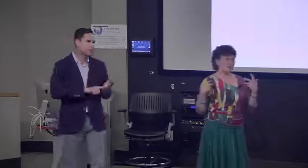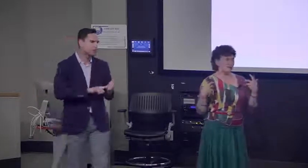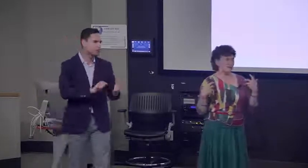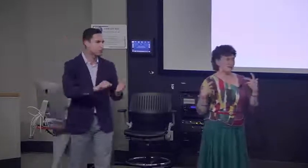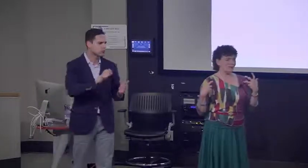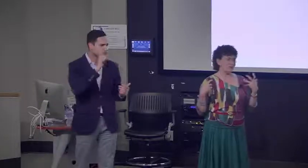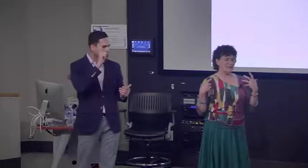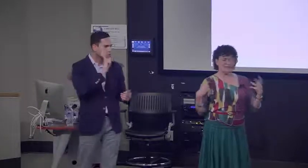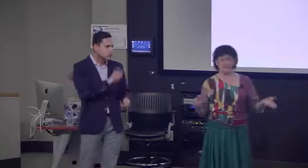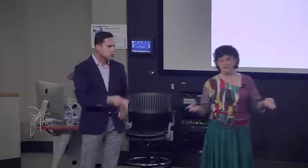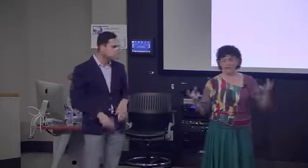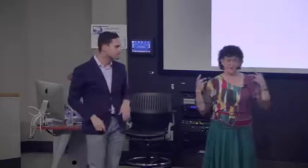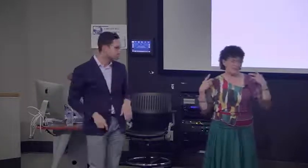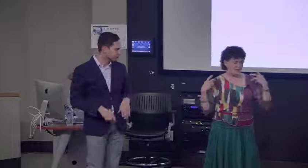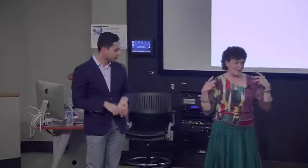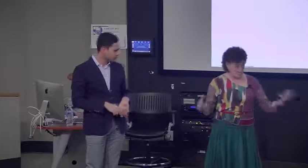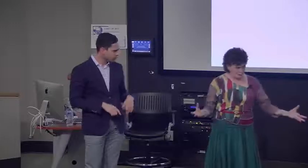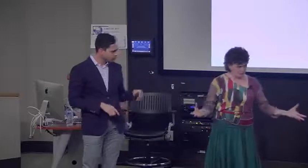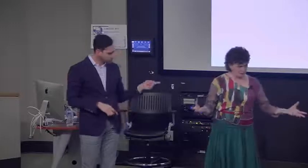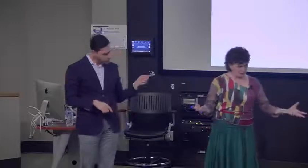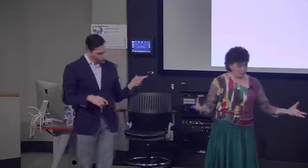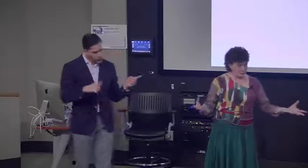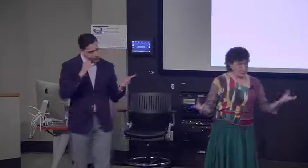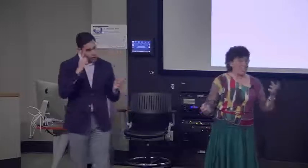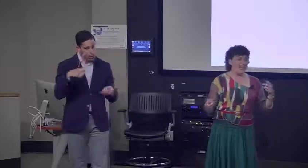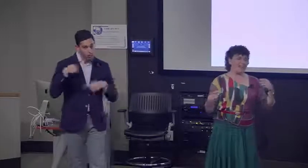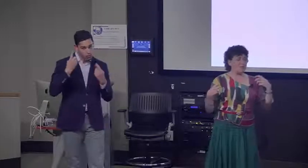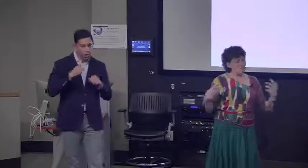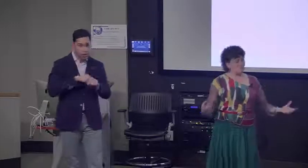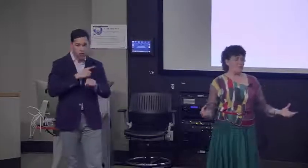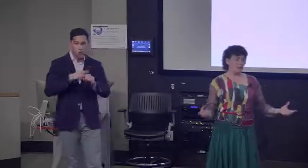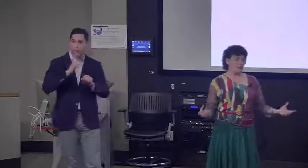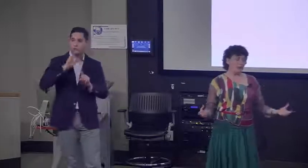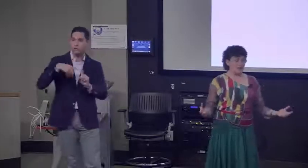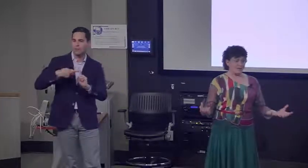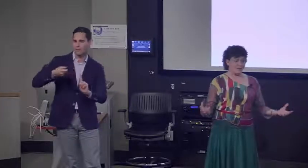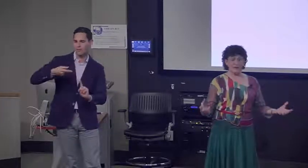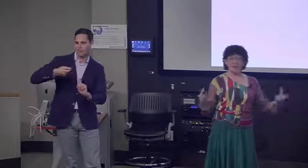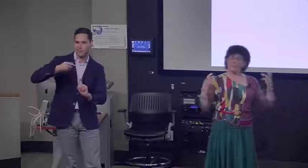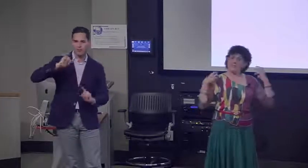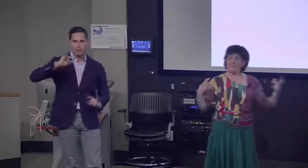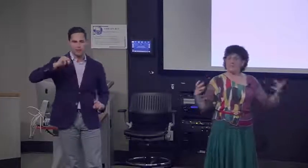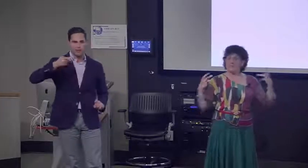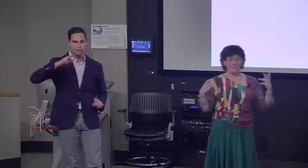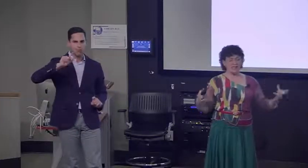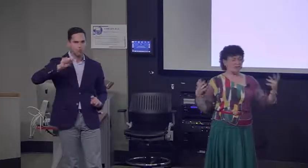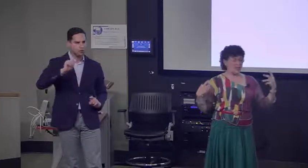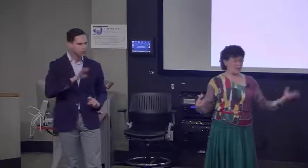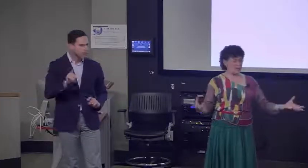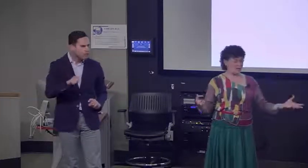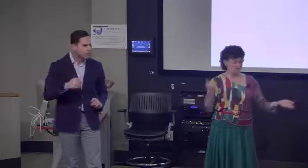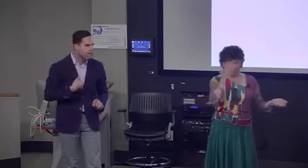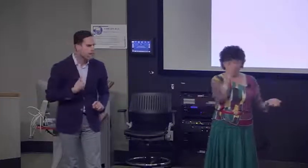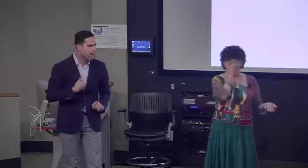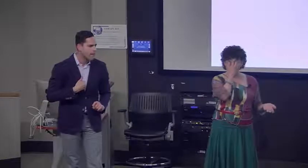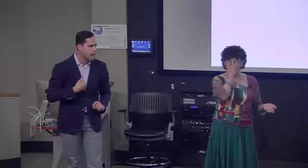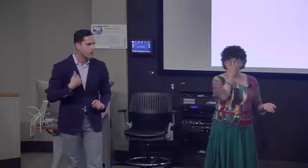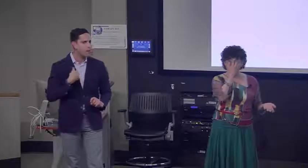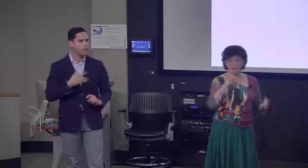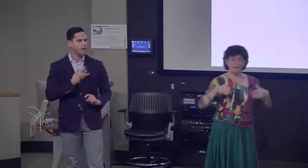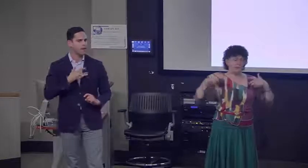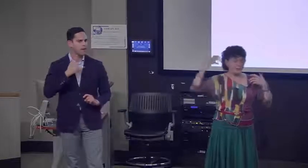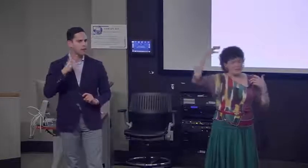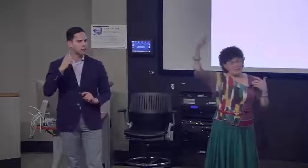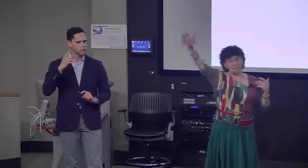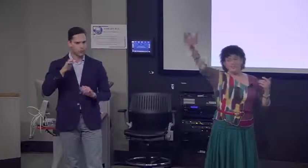we talked about that children have to have input. And what we've meant by input is they have to hear language. And that's coming